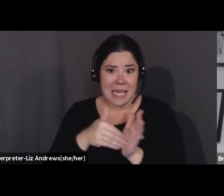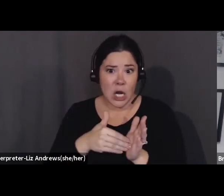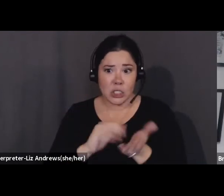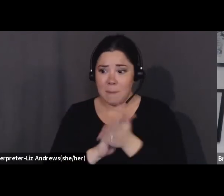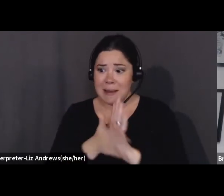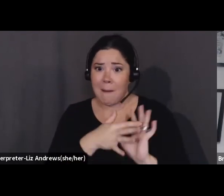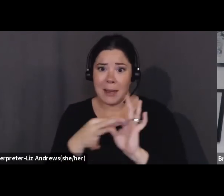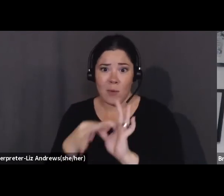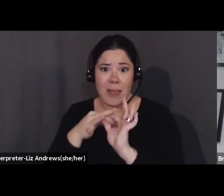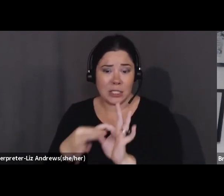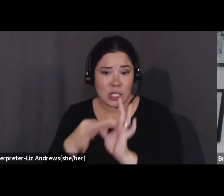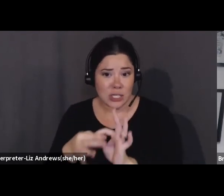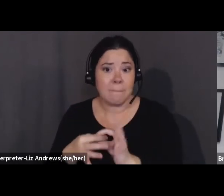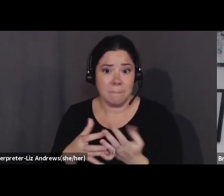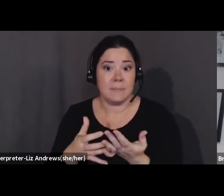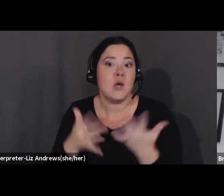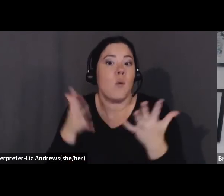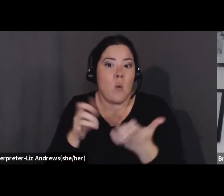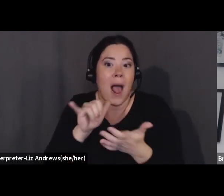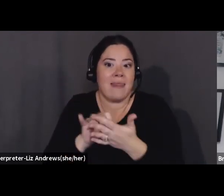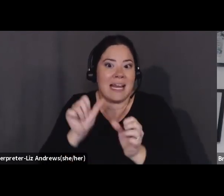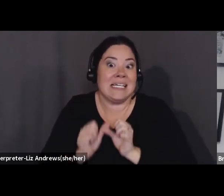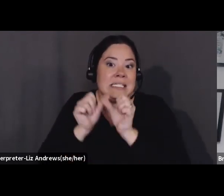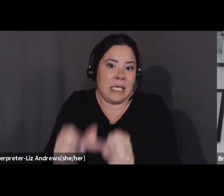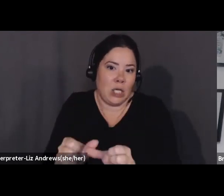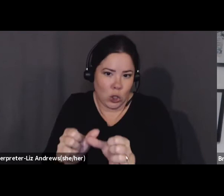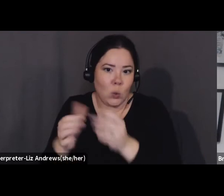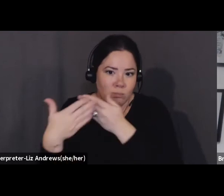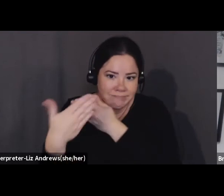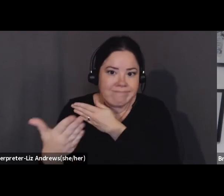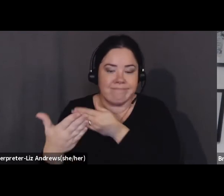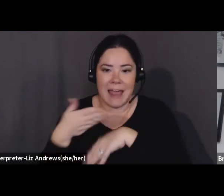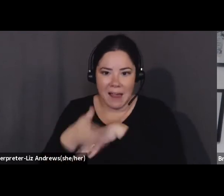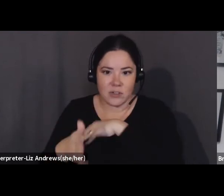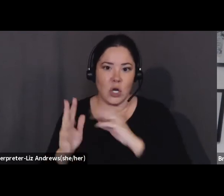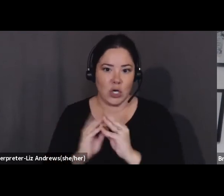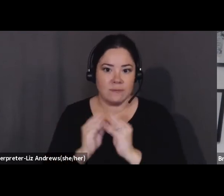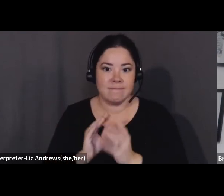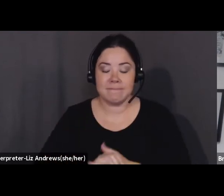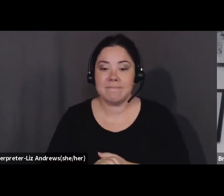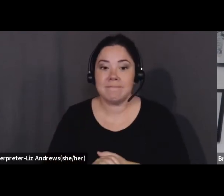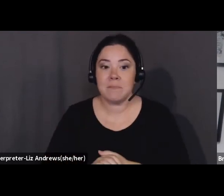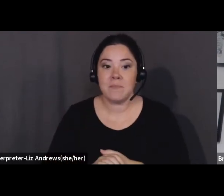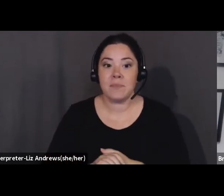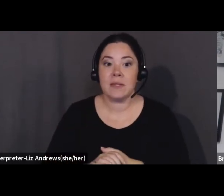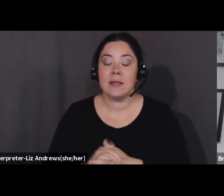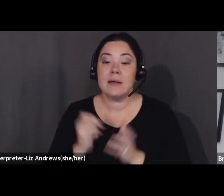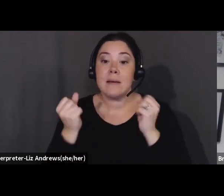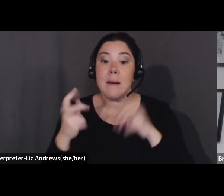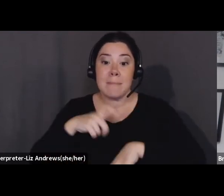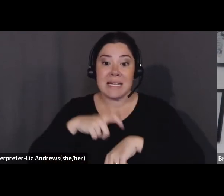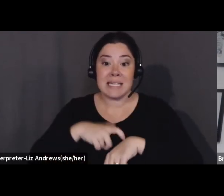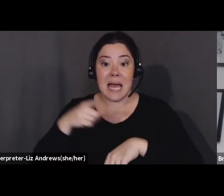those relationships once the learning collaborative is over. Often the learning collaboratives are facilitated